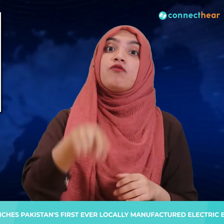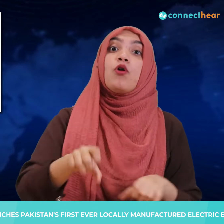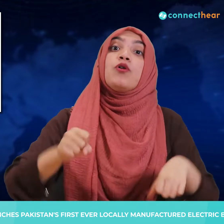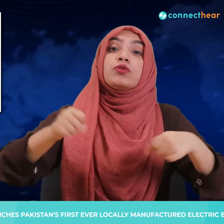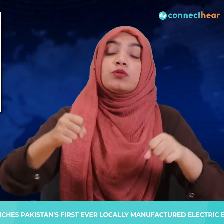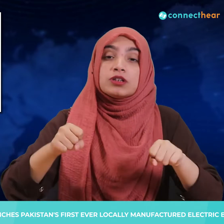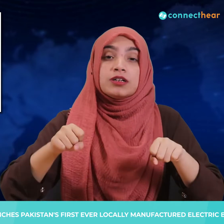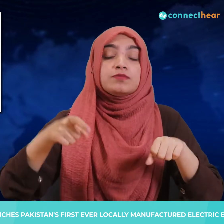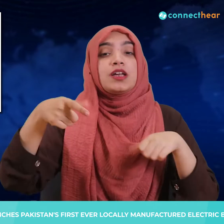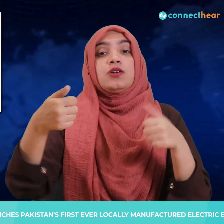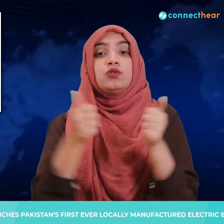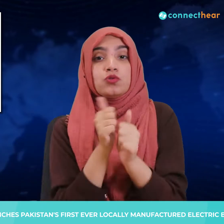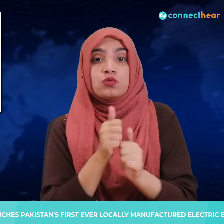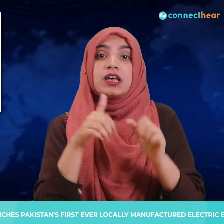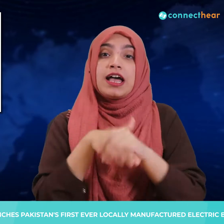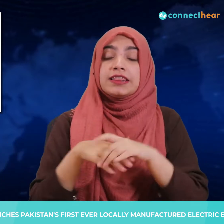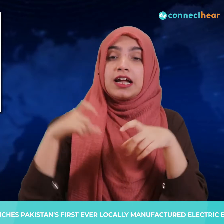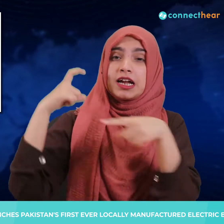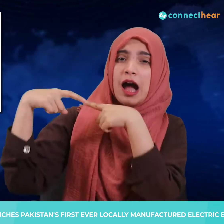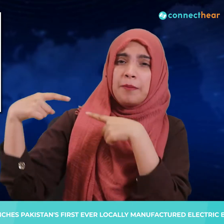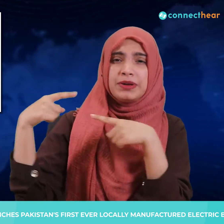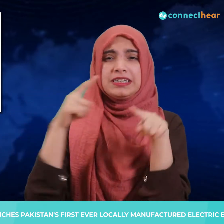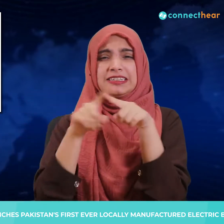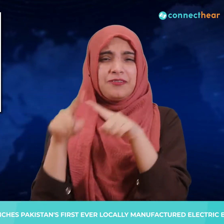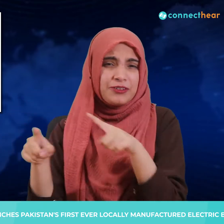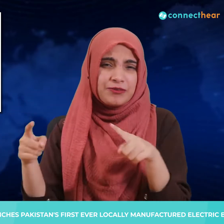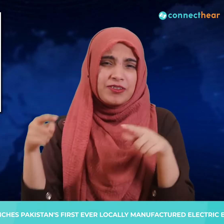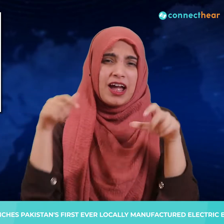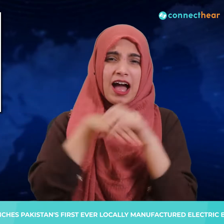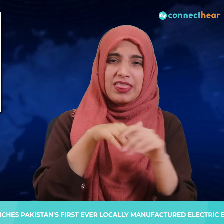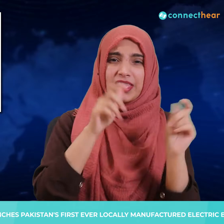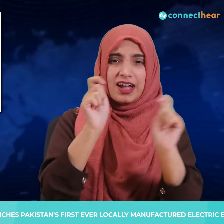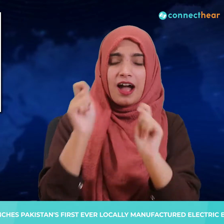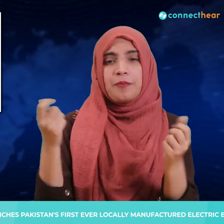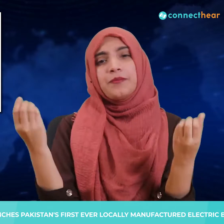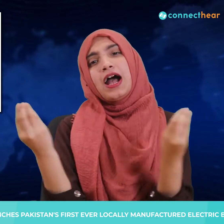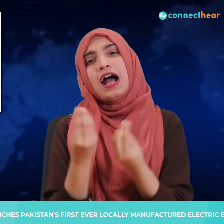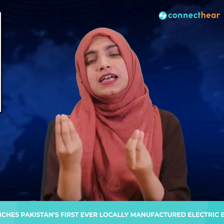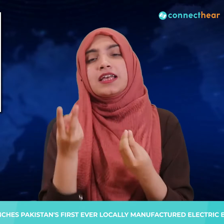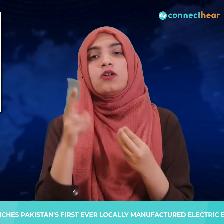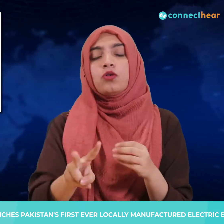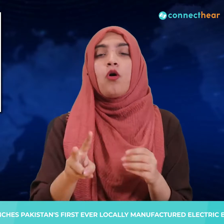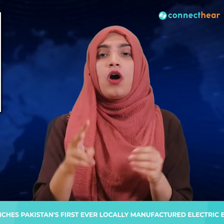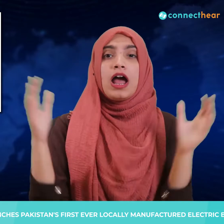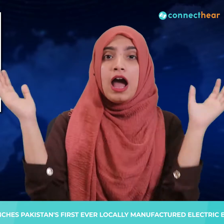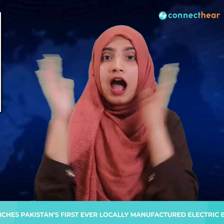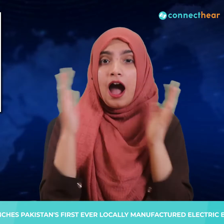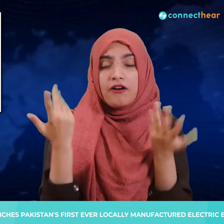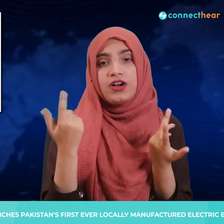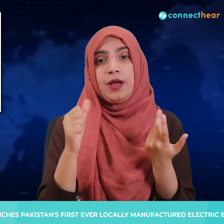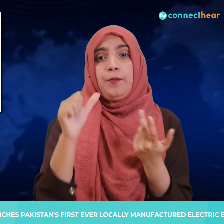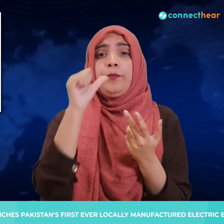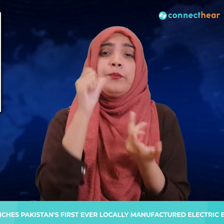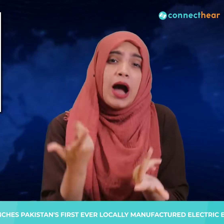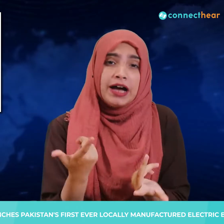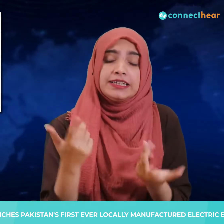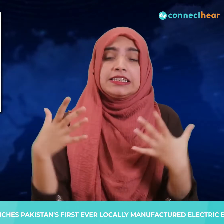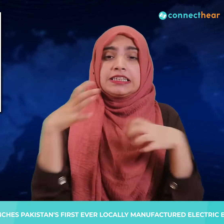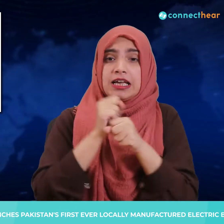pollution. He added that when you decide to keep your air, water, and cities